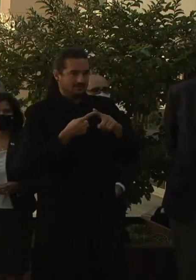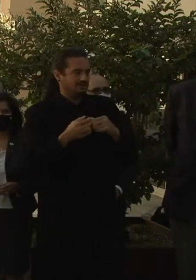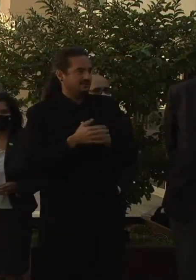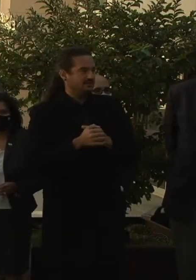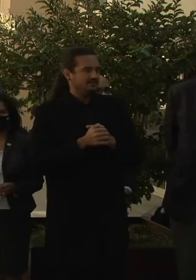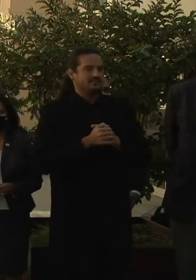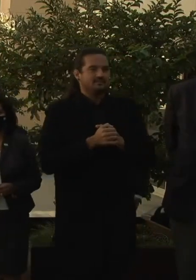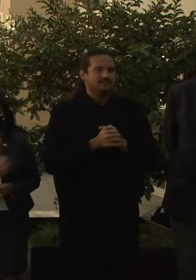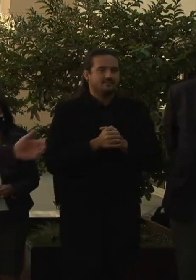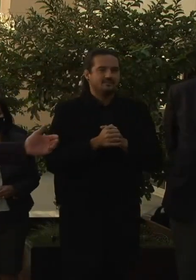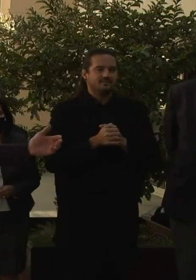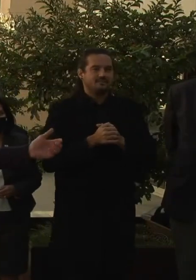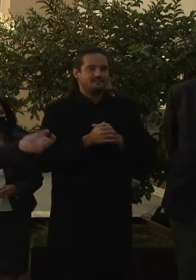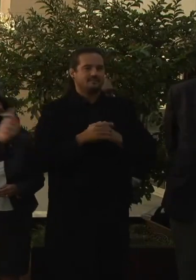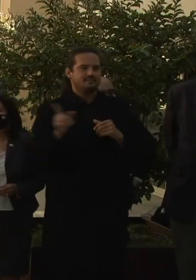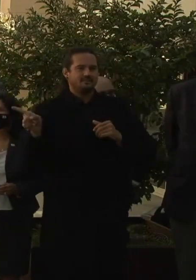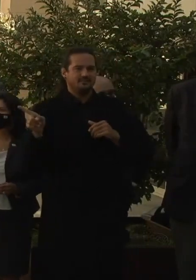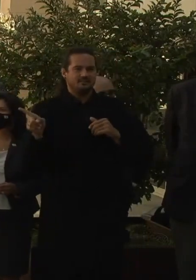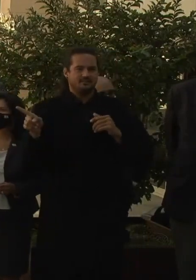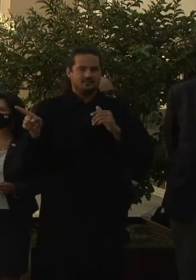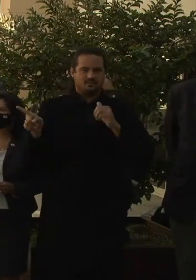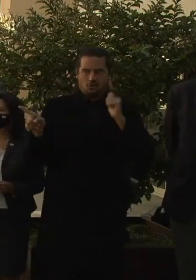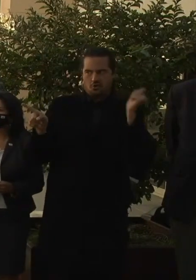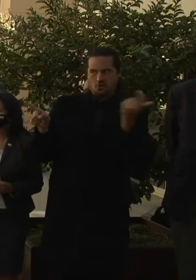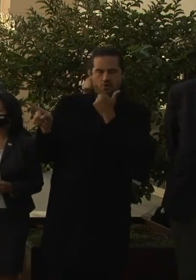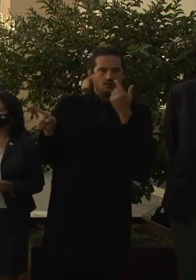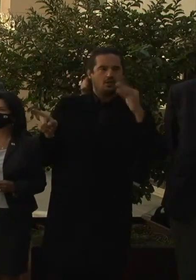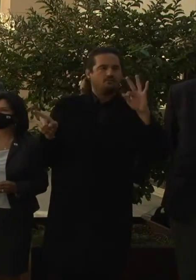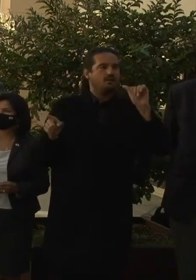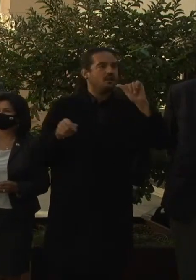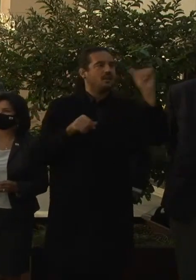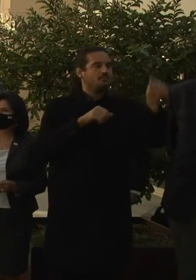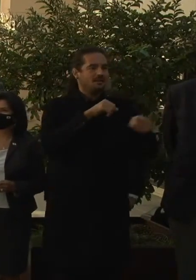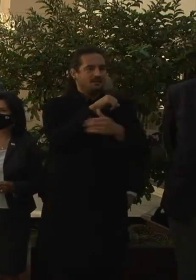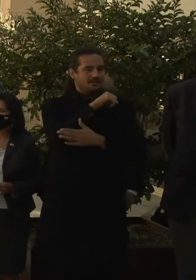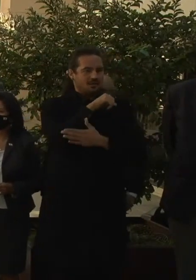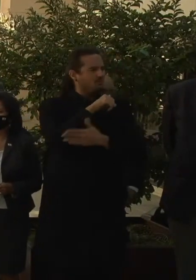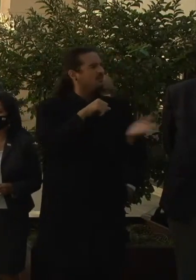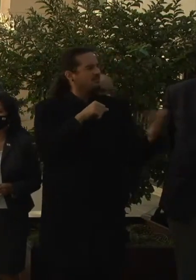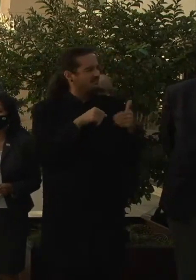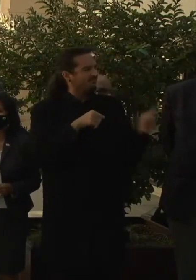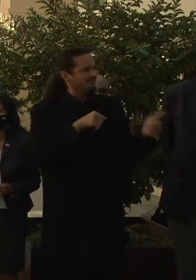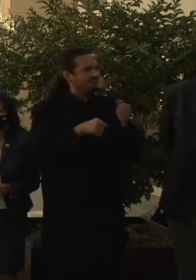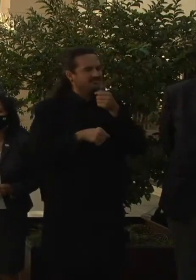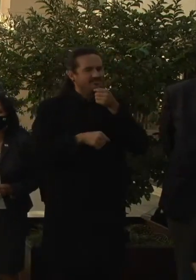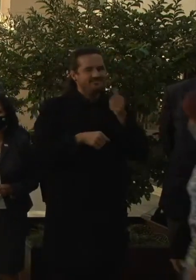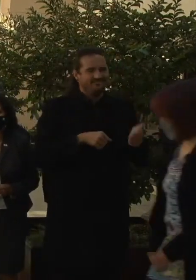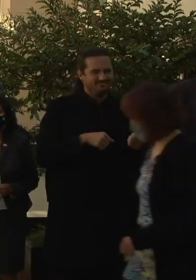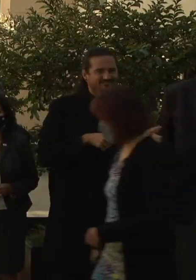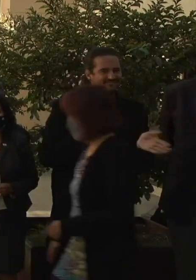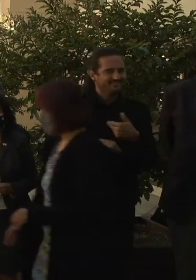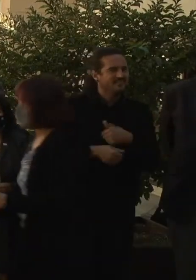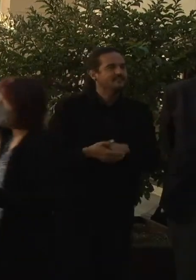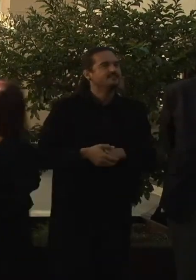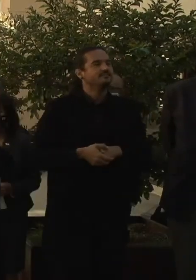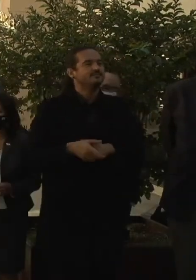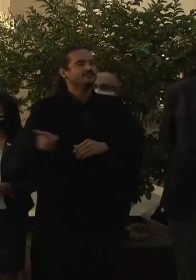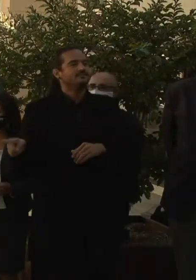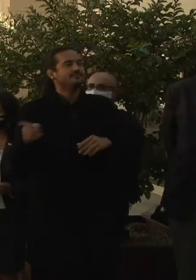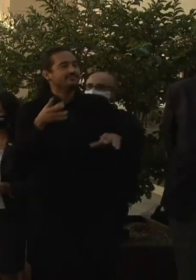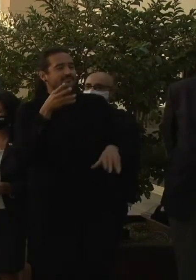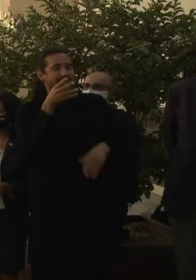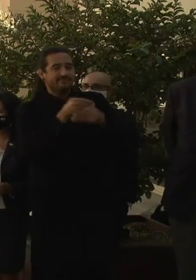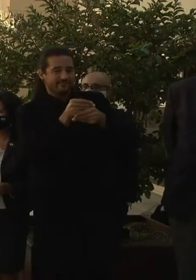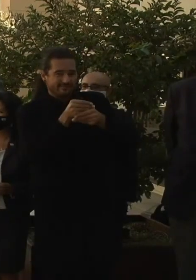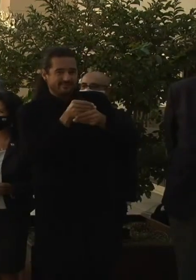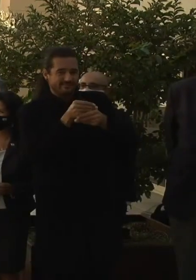Right now, it's all of Alameda County. Are you Senator, why don't you say that, because that needs to be reinforced as well. This